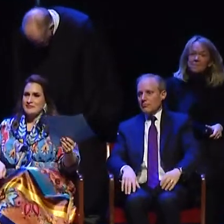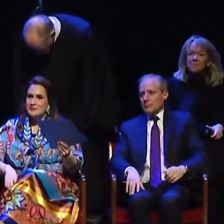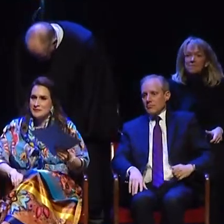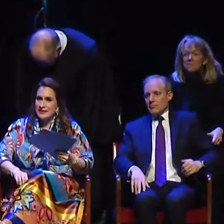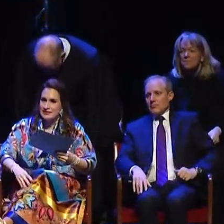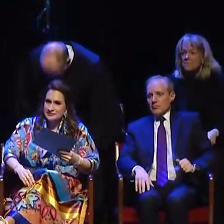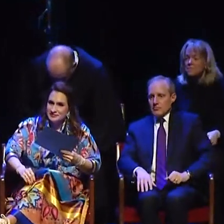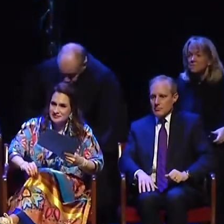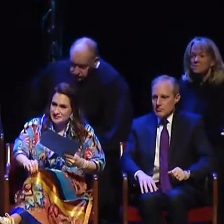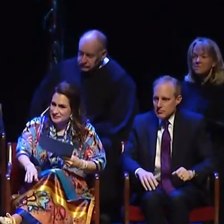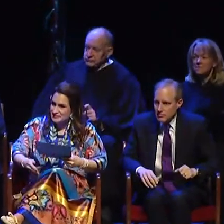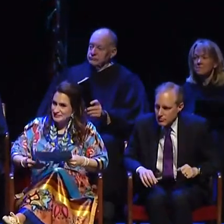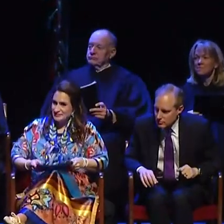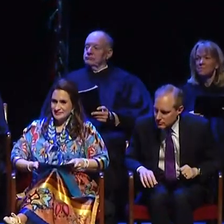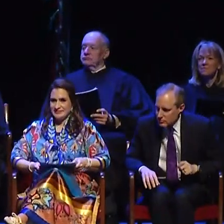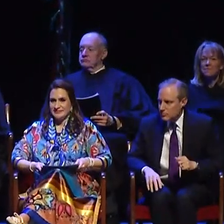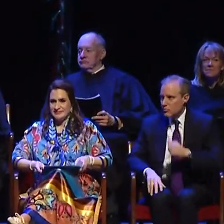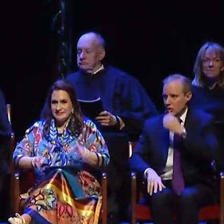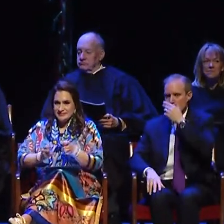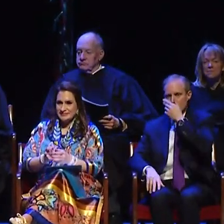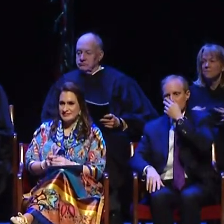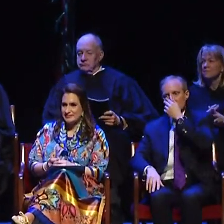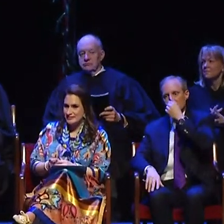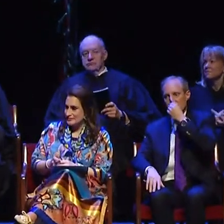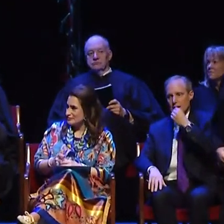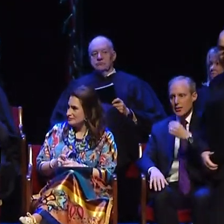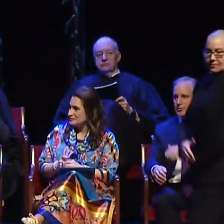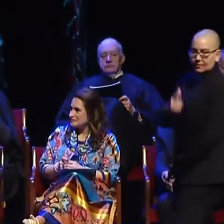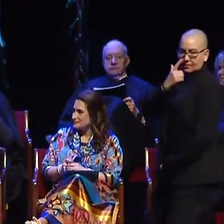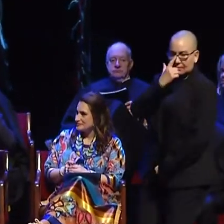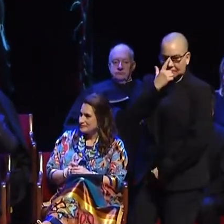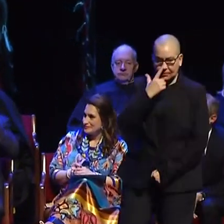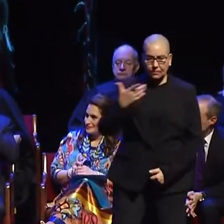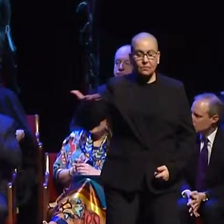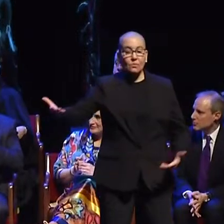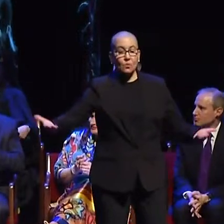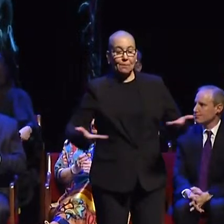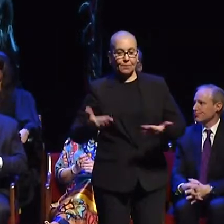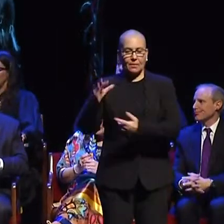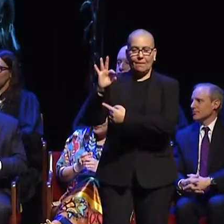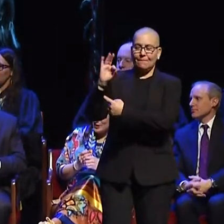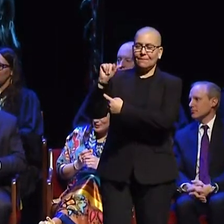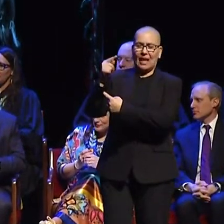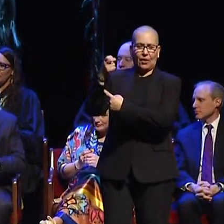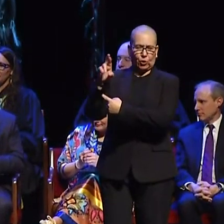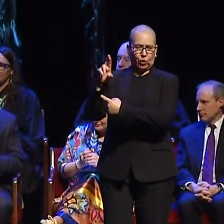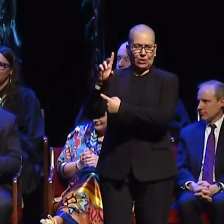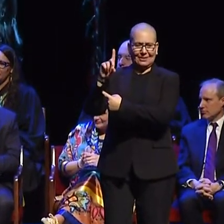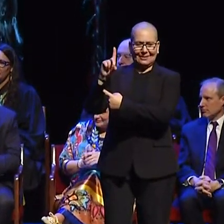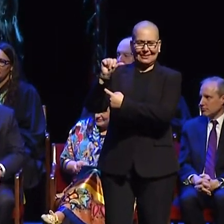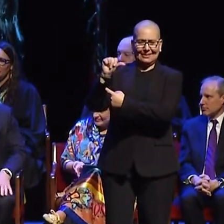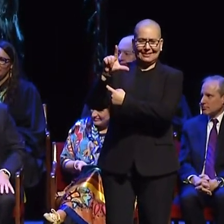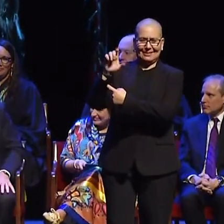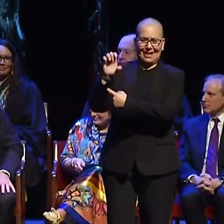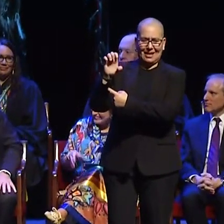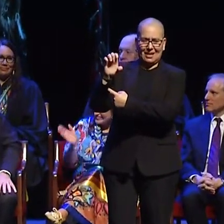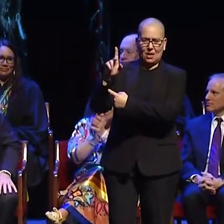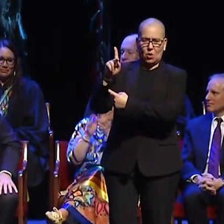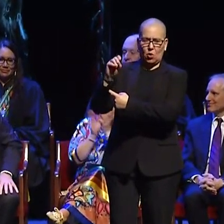And now please welcome to the stage Father Dale Kurogi of the Church of the Ascension.